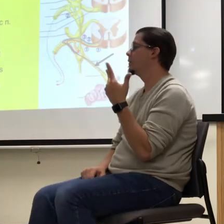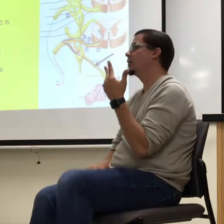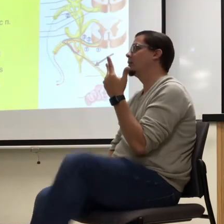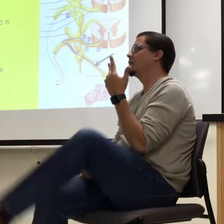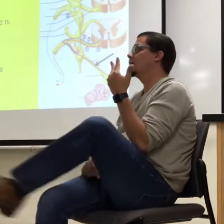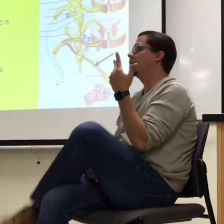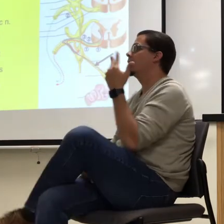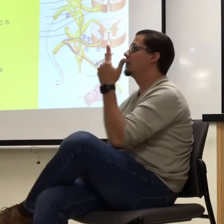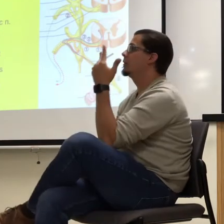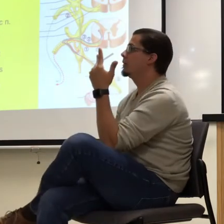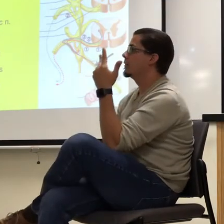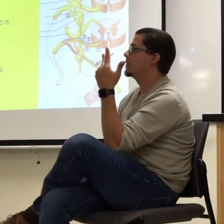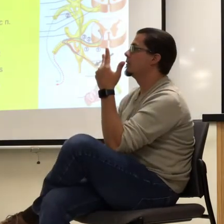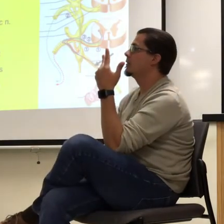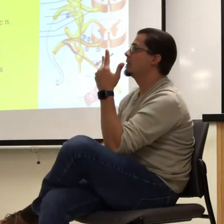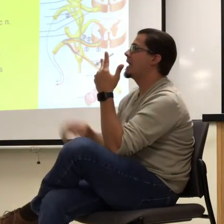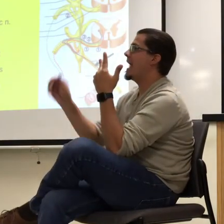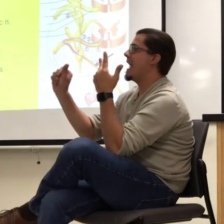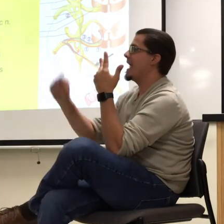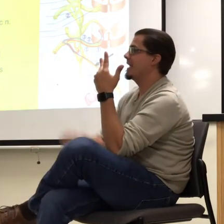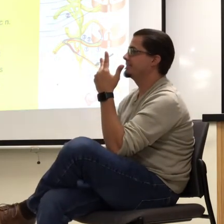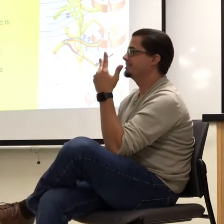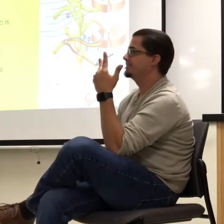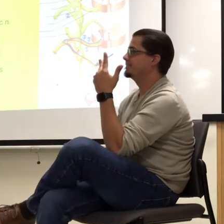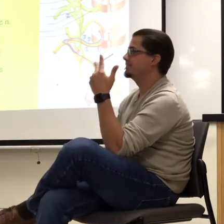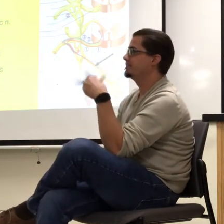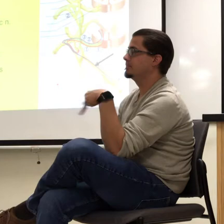Three, splanchnic nerve, choice A.